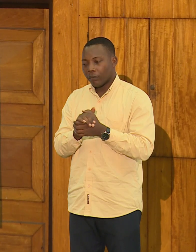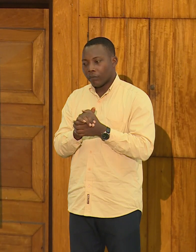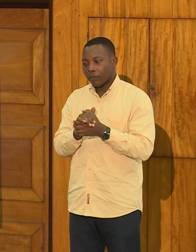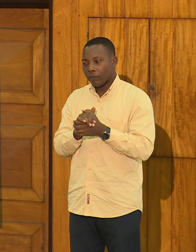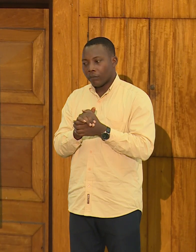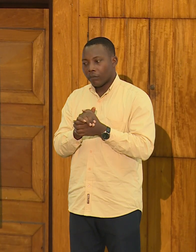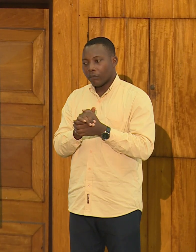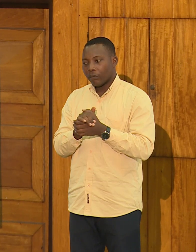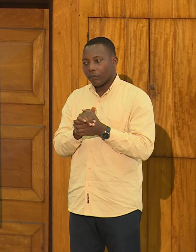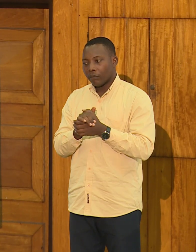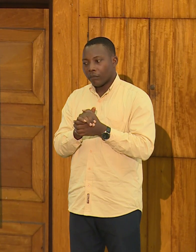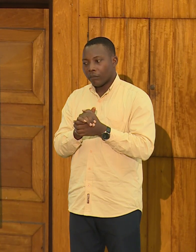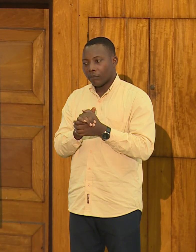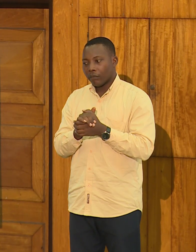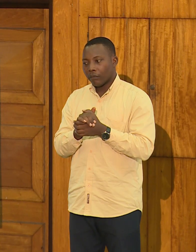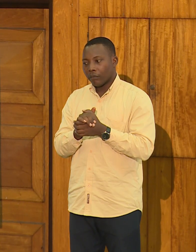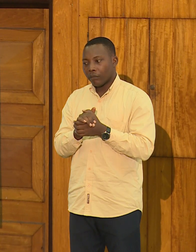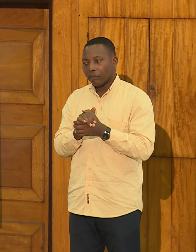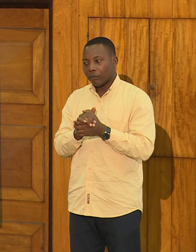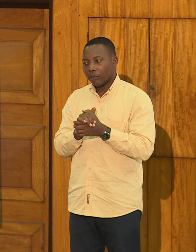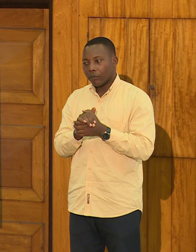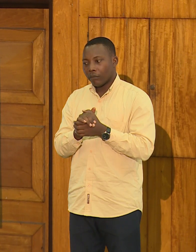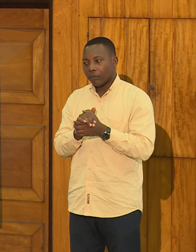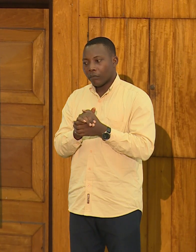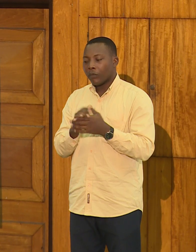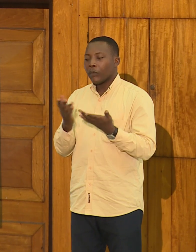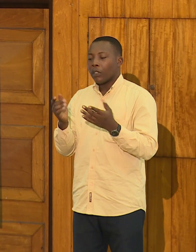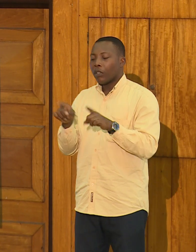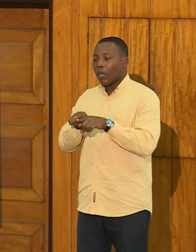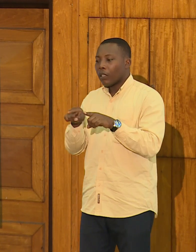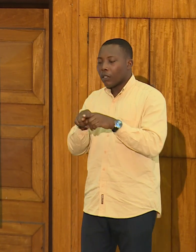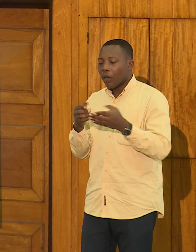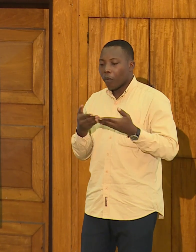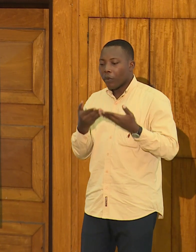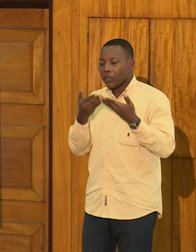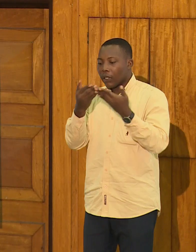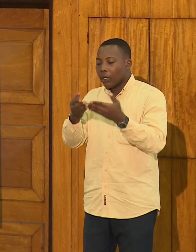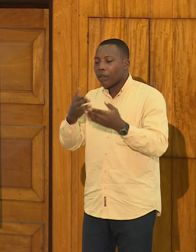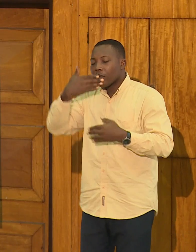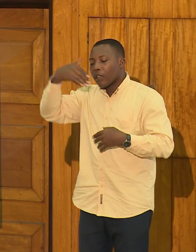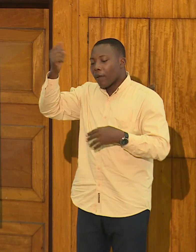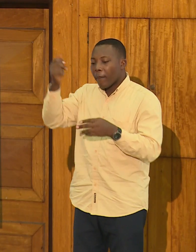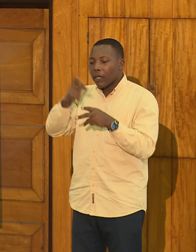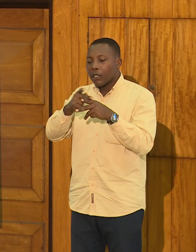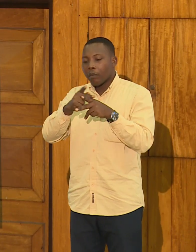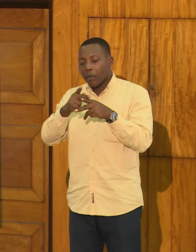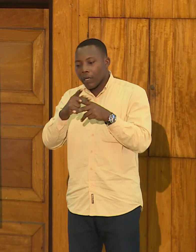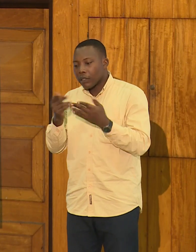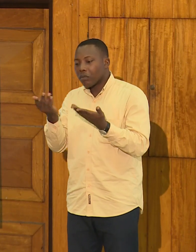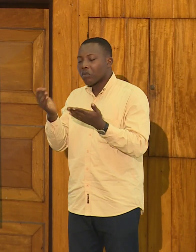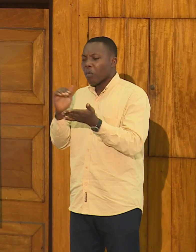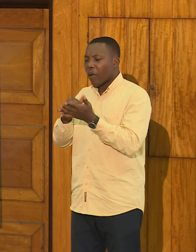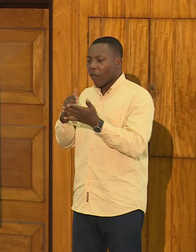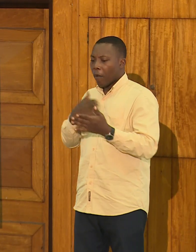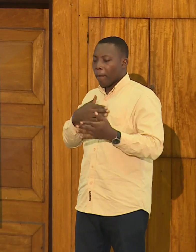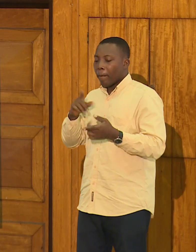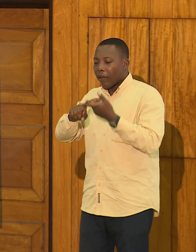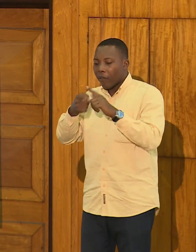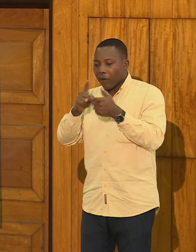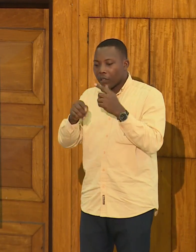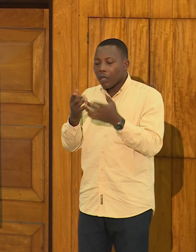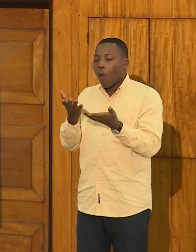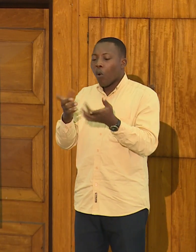with HIV. I was presenting the best practice on behalf of my colleagues, and I would like